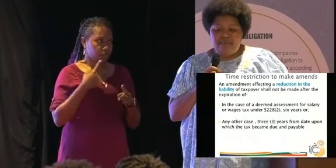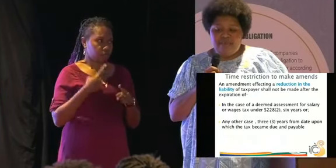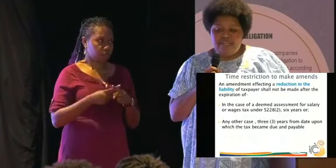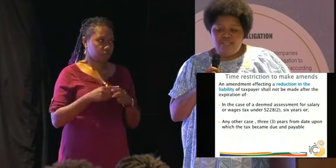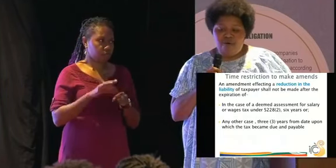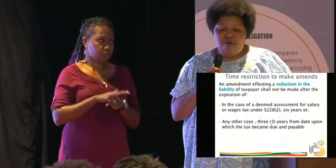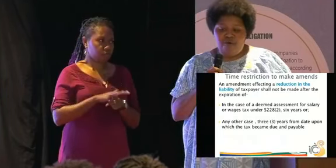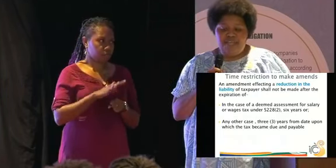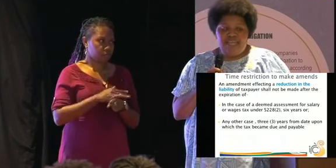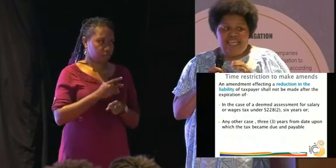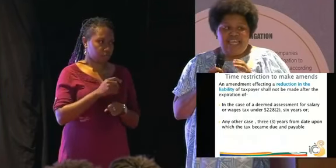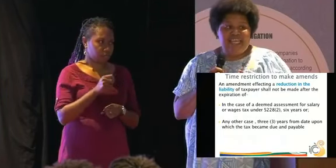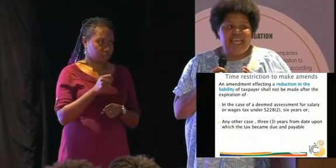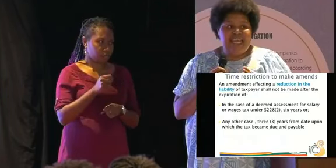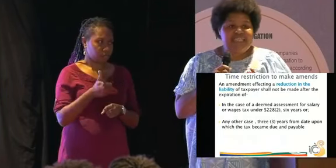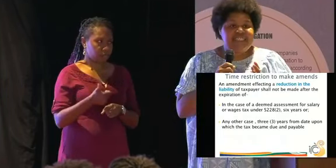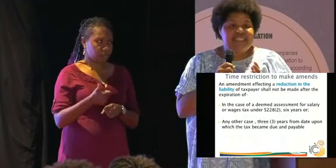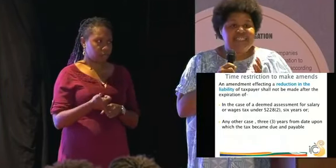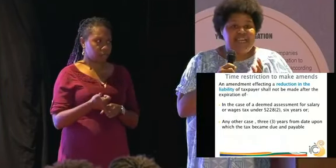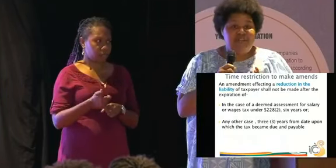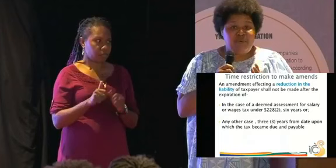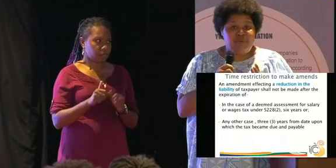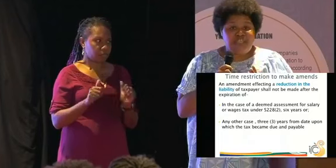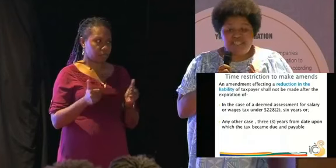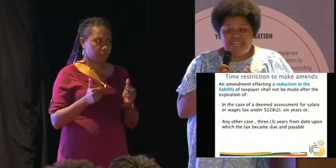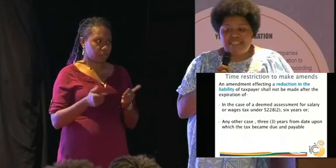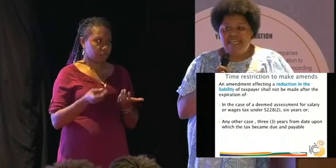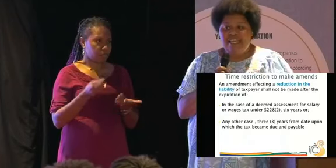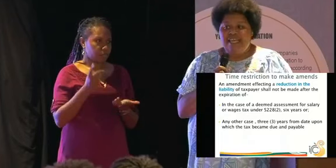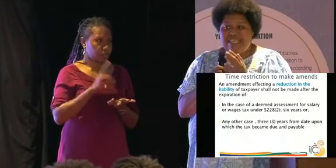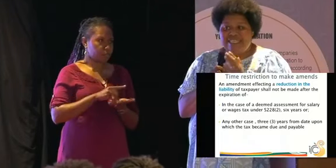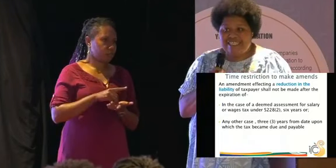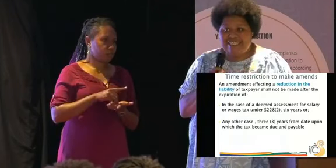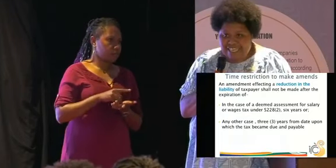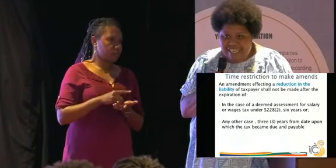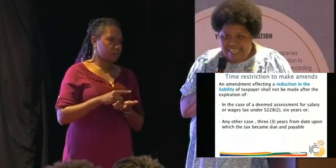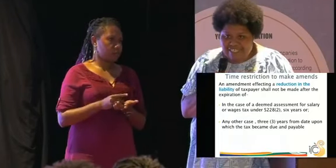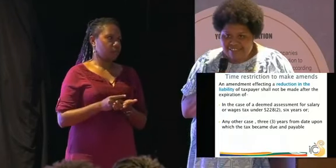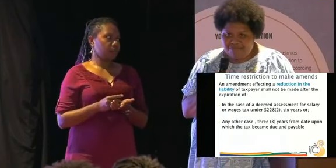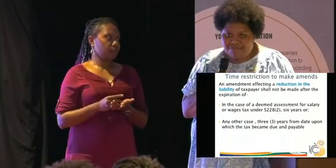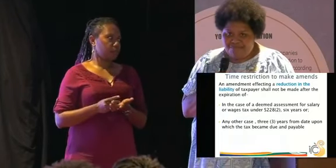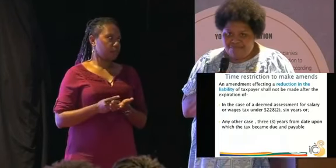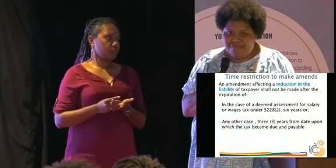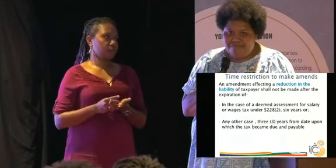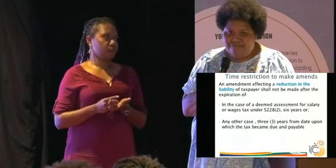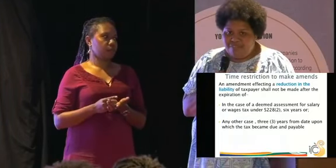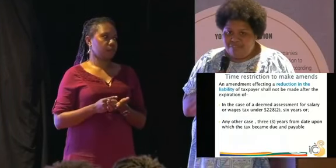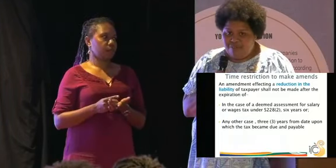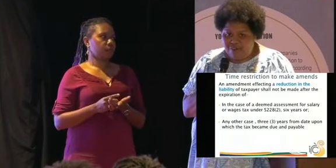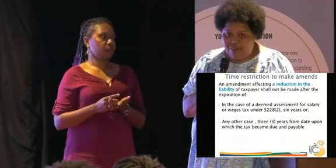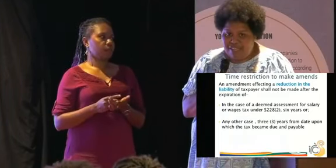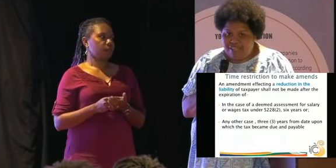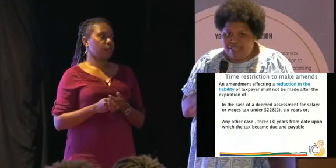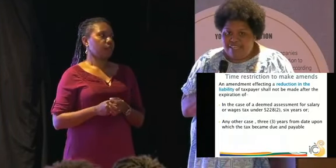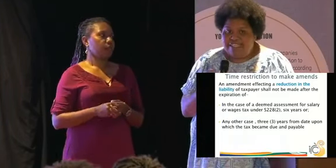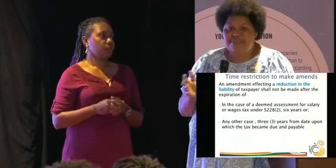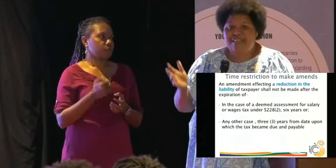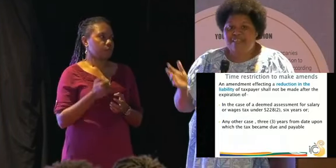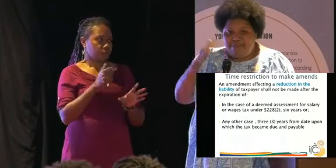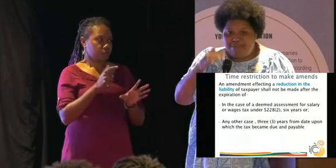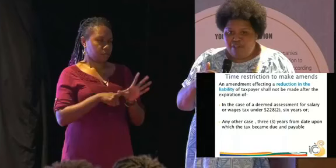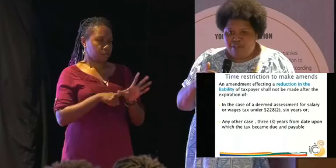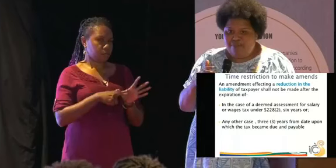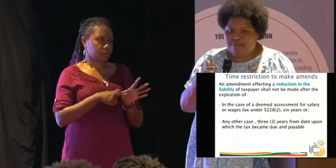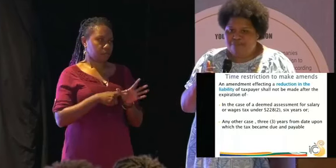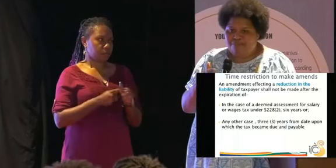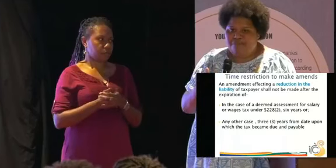the expiration of, in the case it's a salary and wages tax, it's 6 years. You following? Same thing